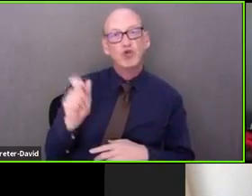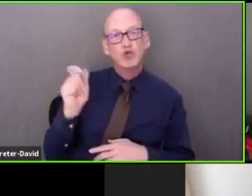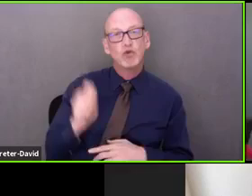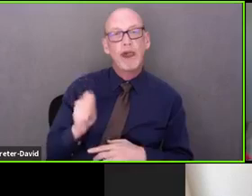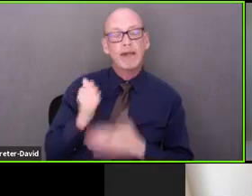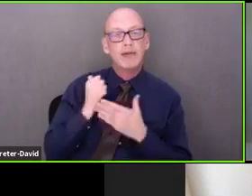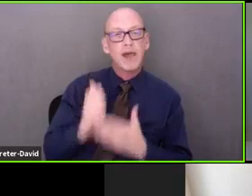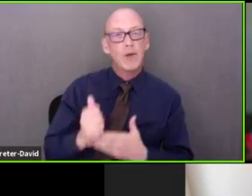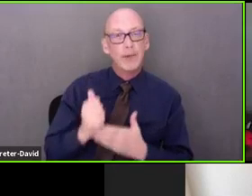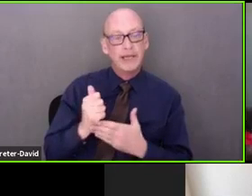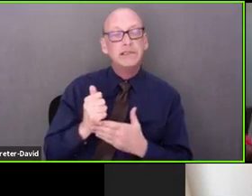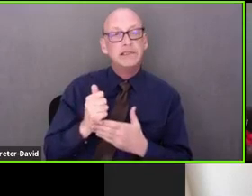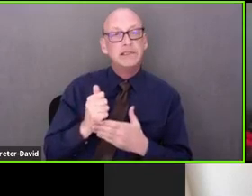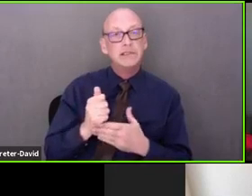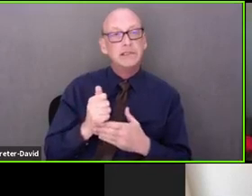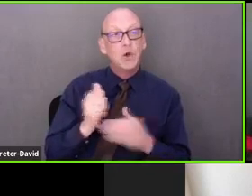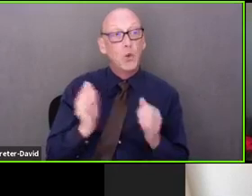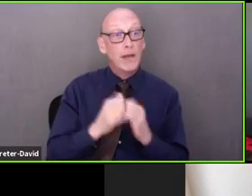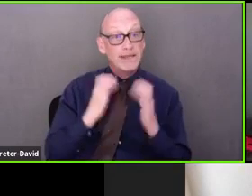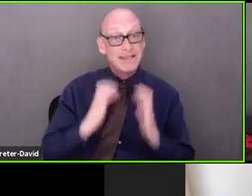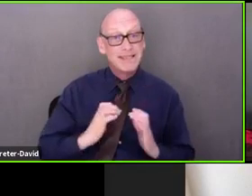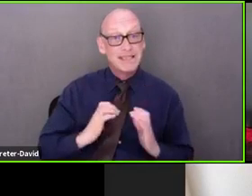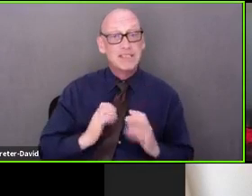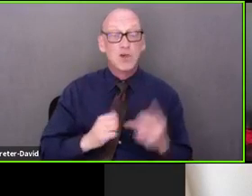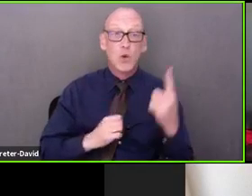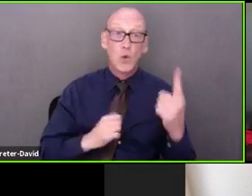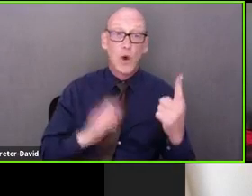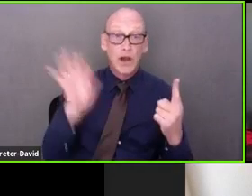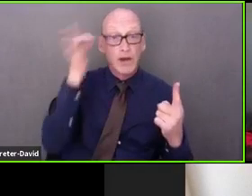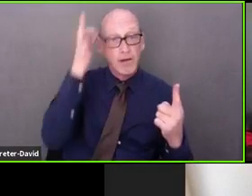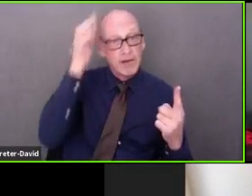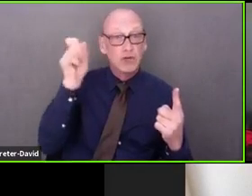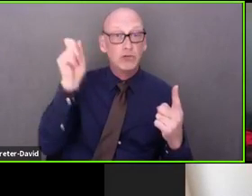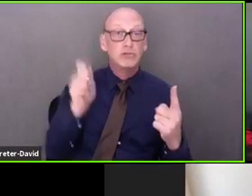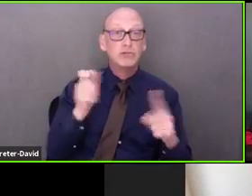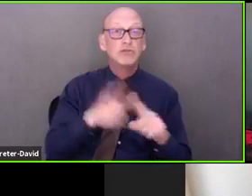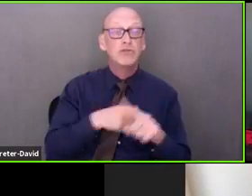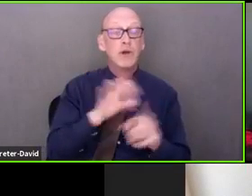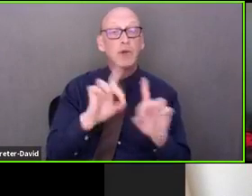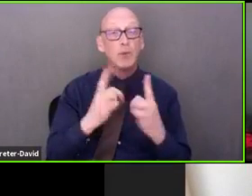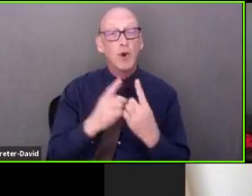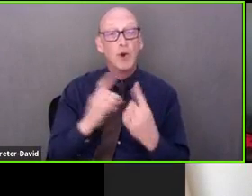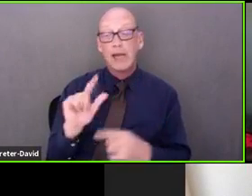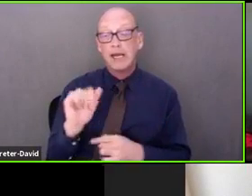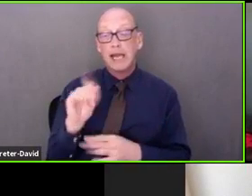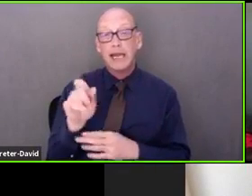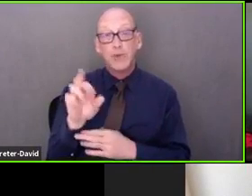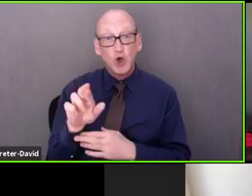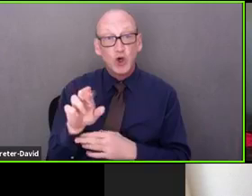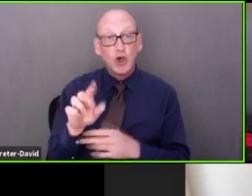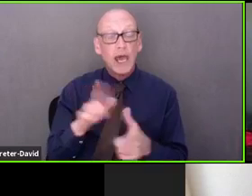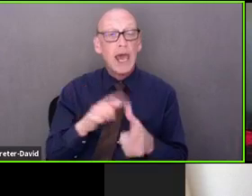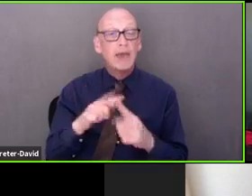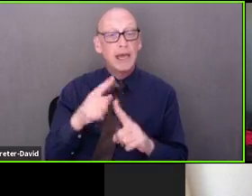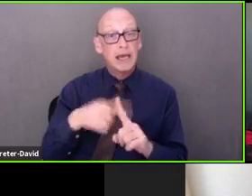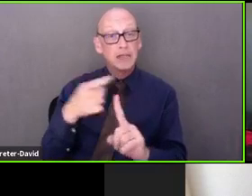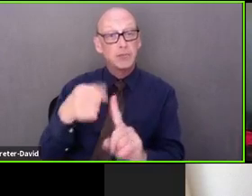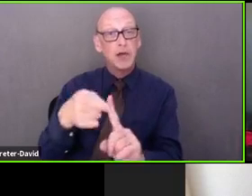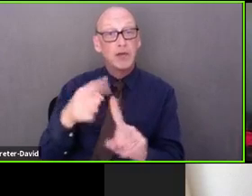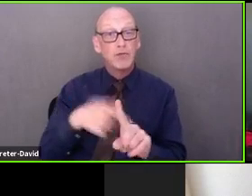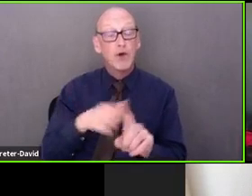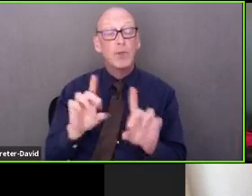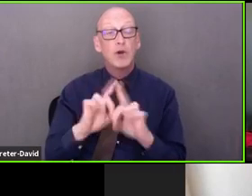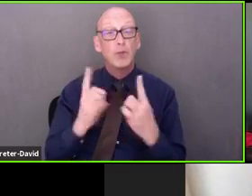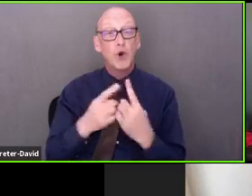returning citizens. One is a federal grant from the Department of Labor, and then we have a grant that will start next month from the Department of